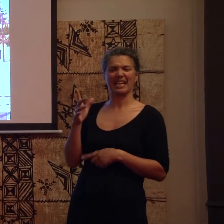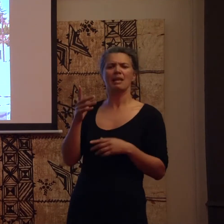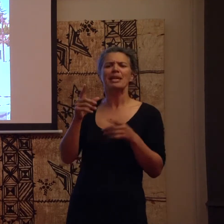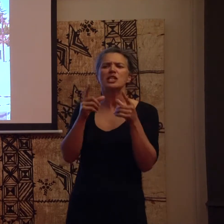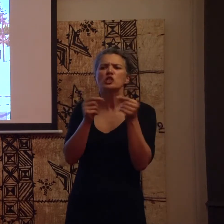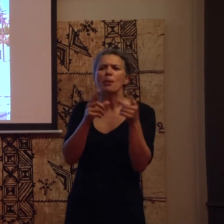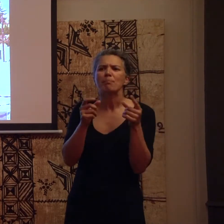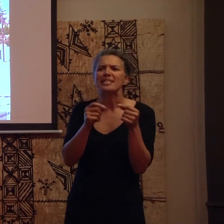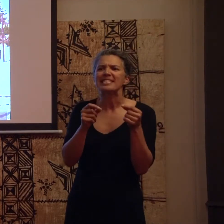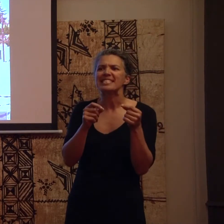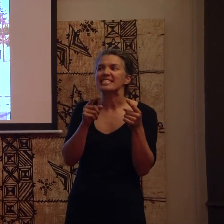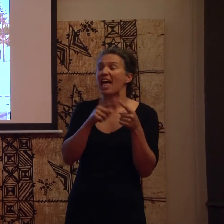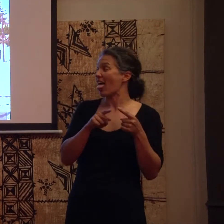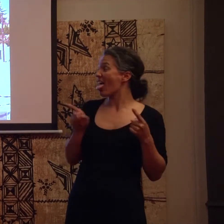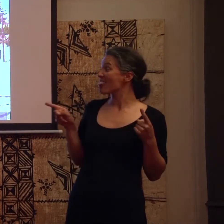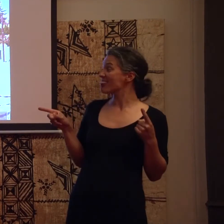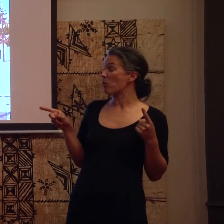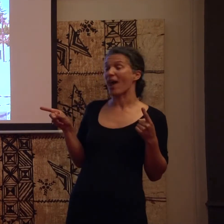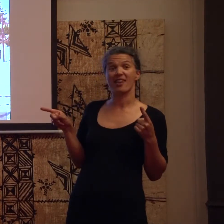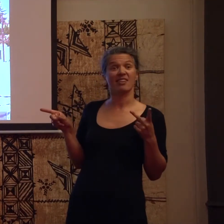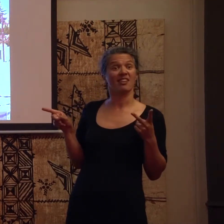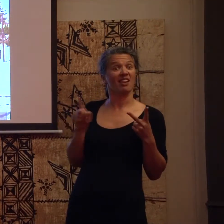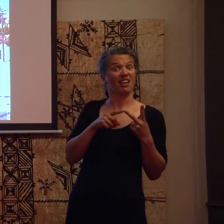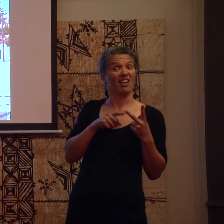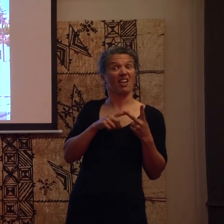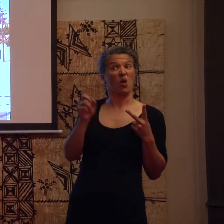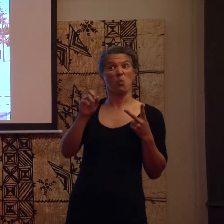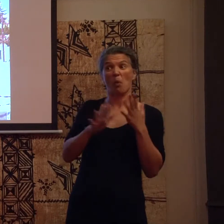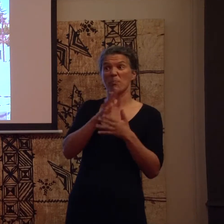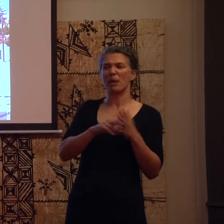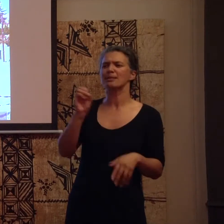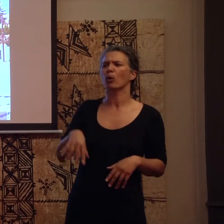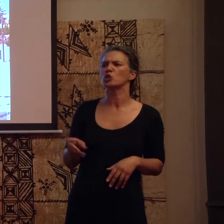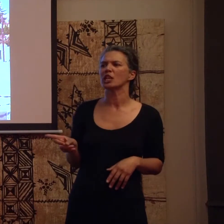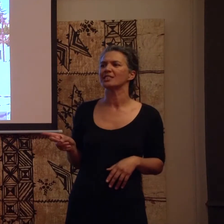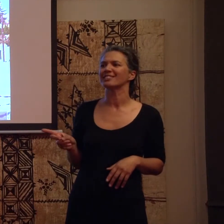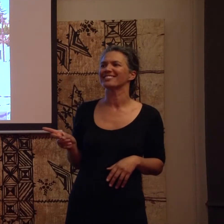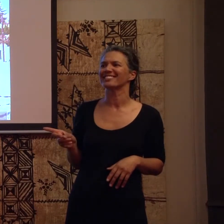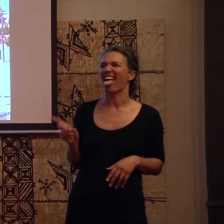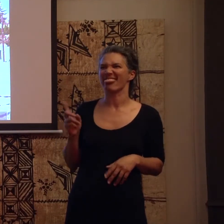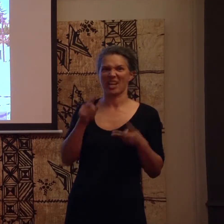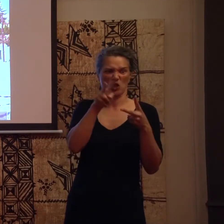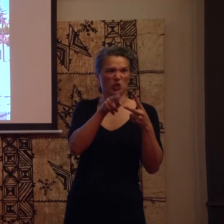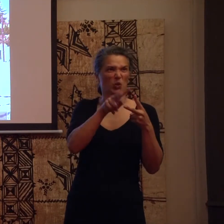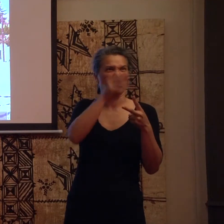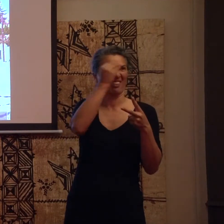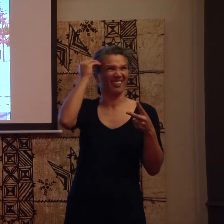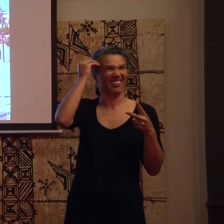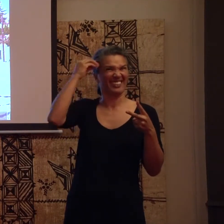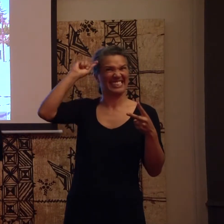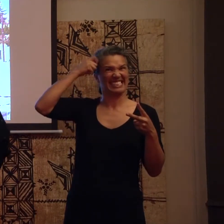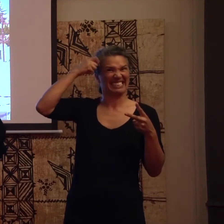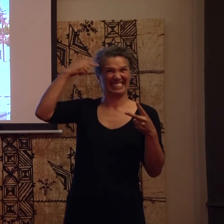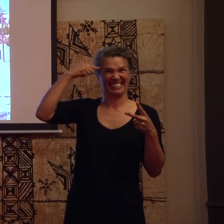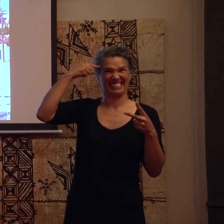chips, and the other one, which I'll never forget, is this one, which means bullshit. I don't know how those transfer to New Zealand,